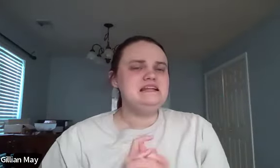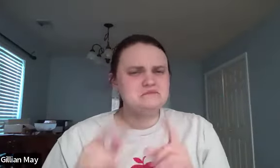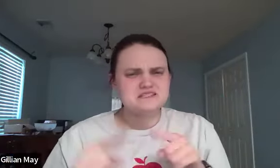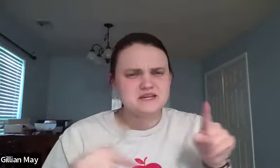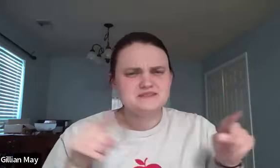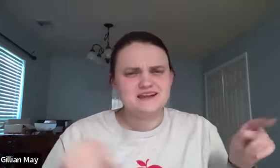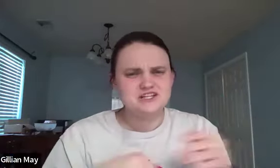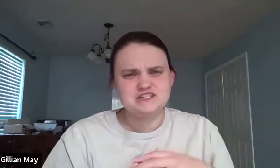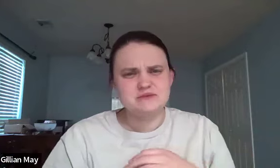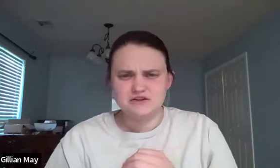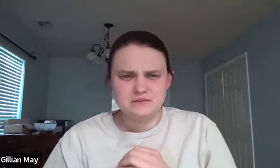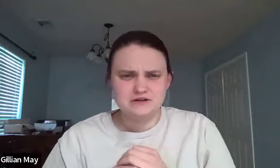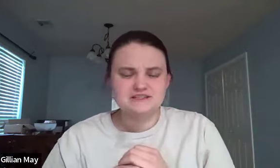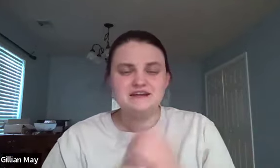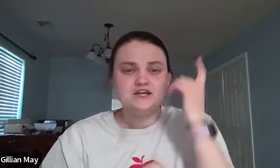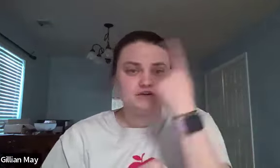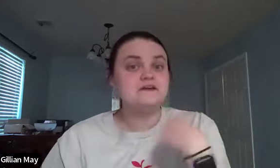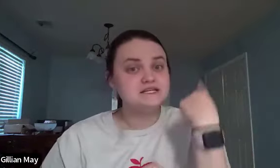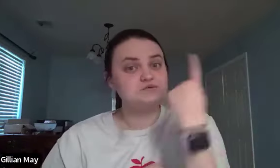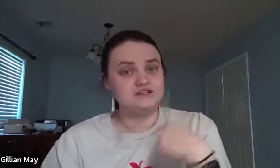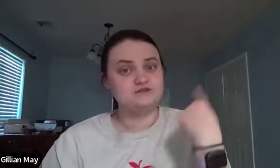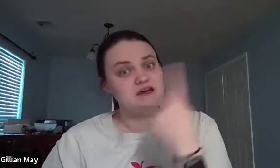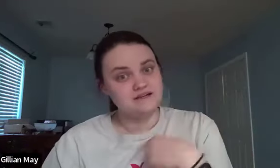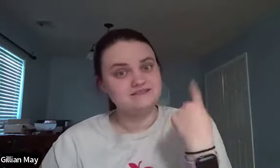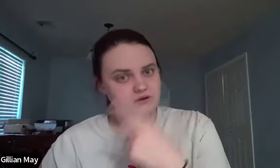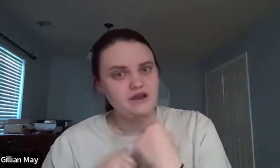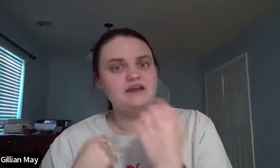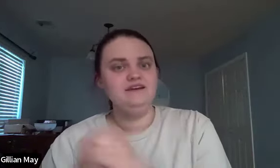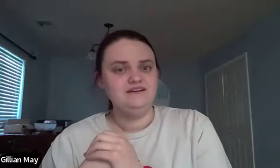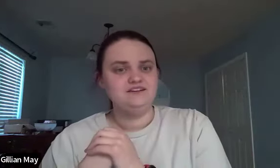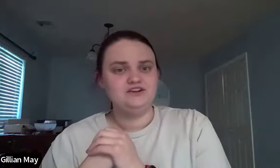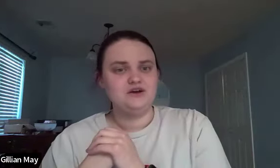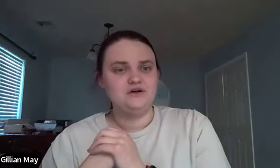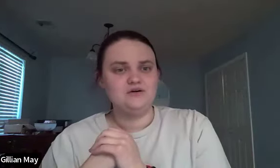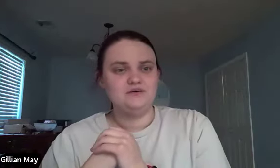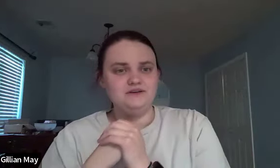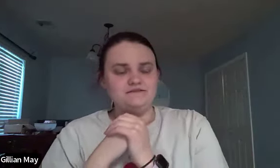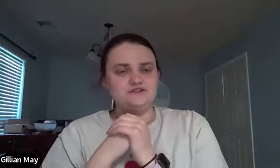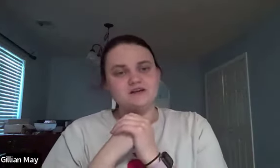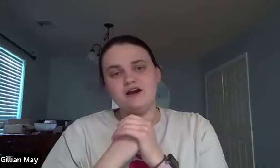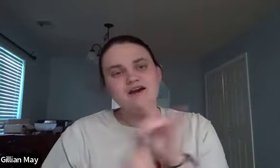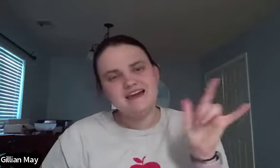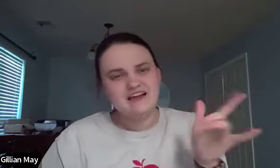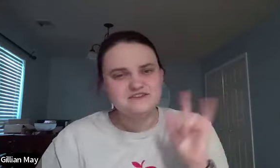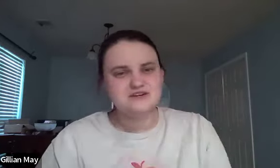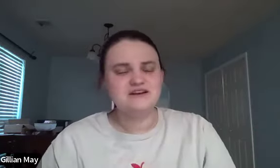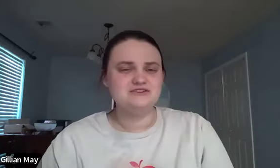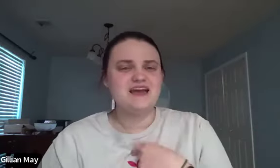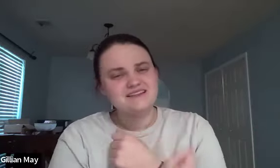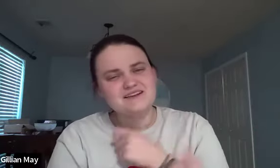But sometimes they kind of just depend on the person. Your face will also tell it. Okay. If you're talking about, oh yeah, I love you, and you say, I love